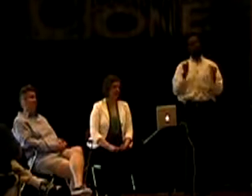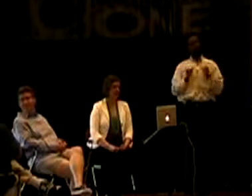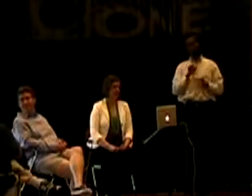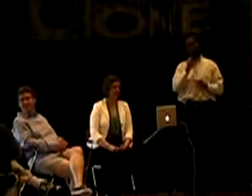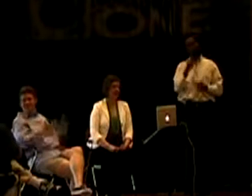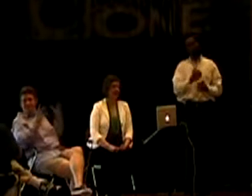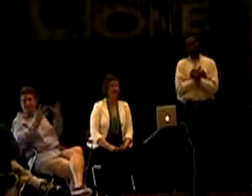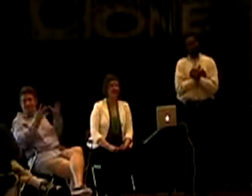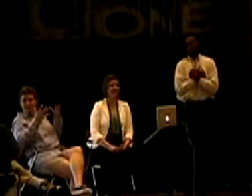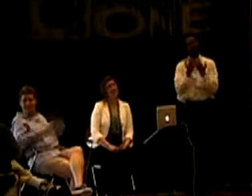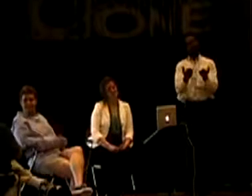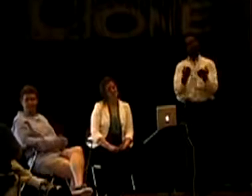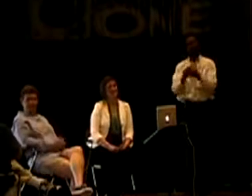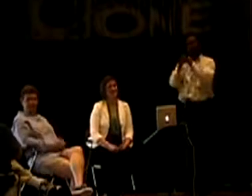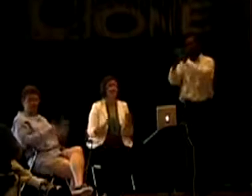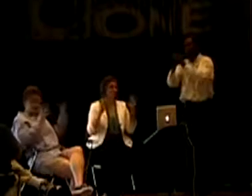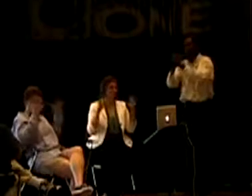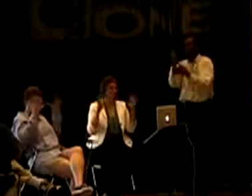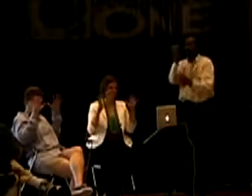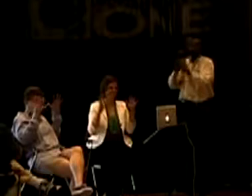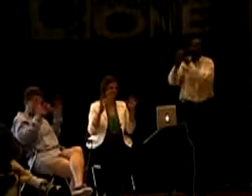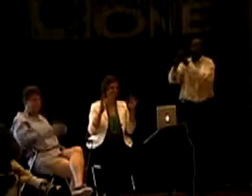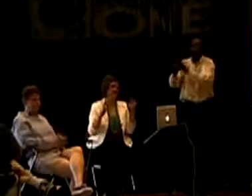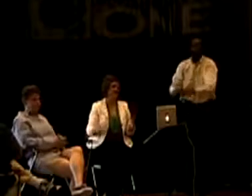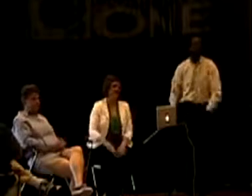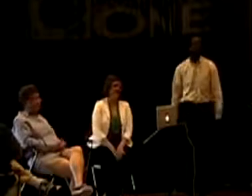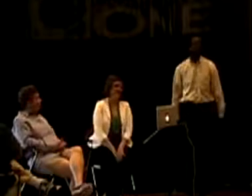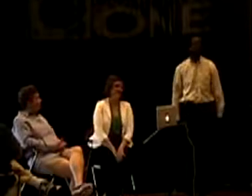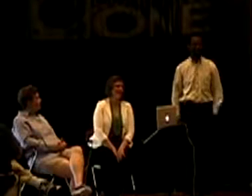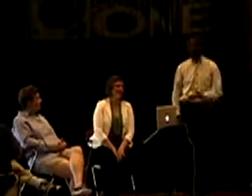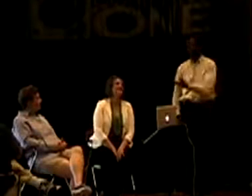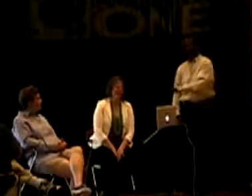I love that show. And congratulations, Sabrina.